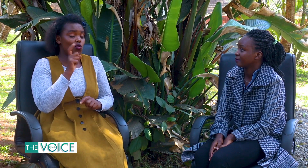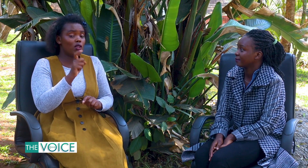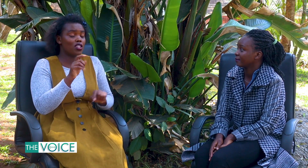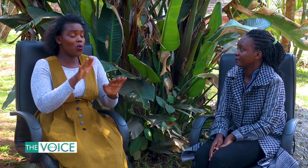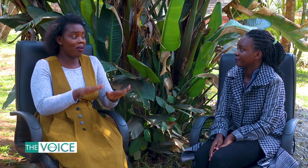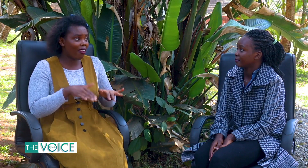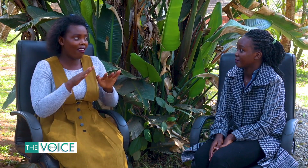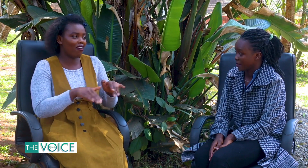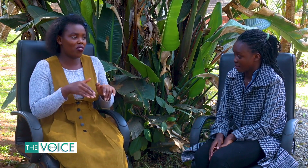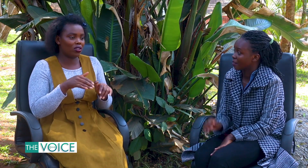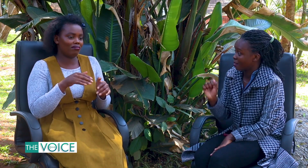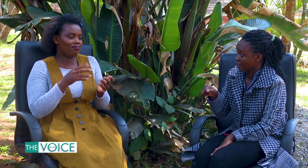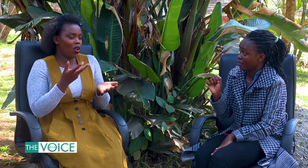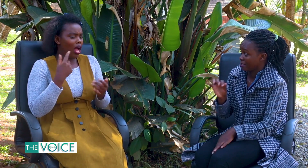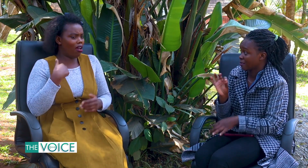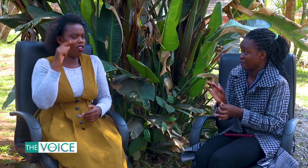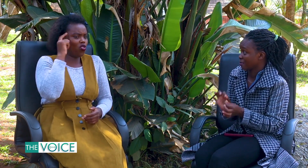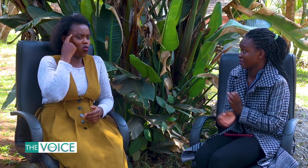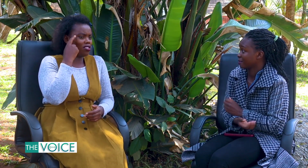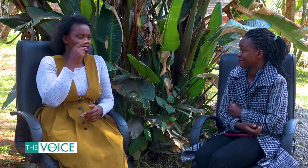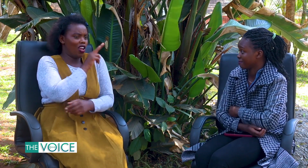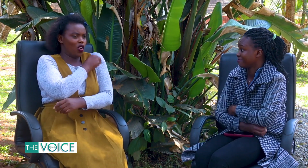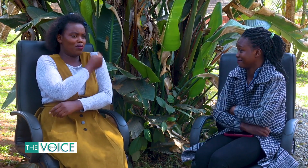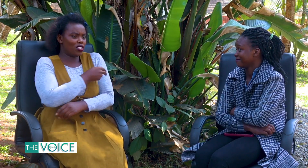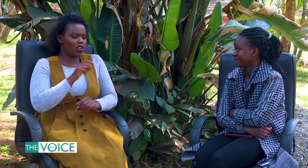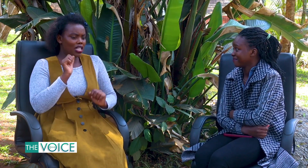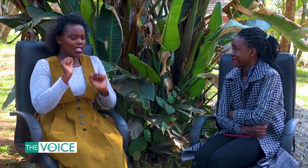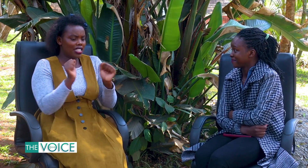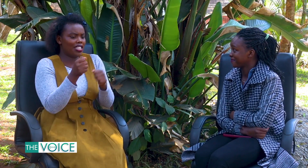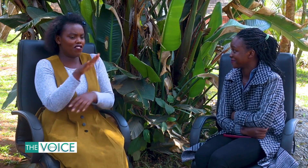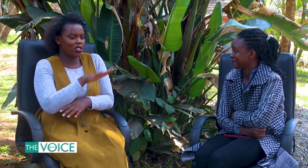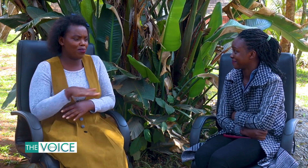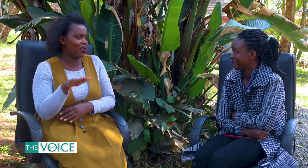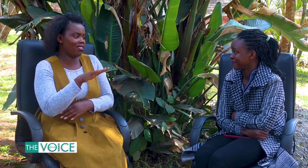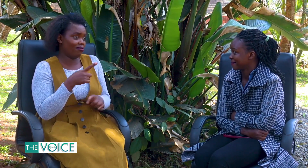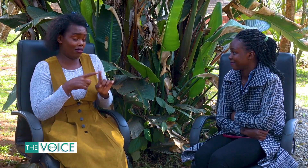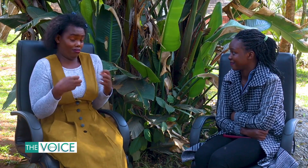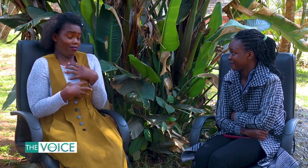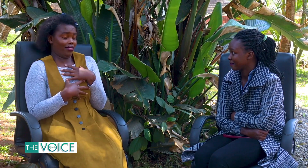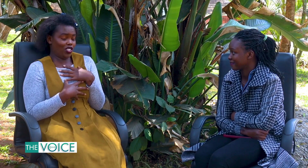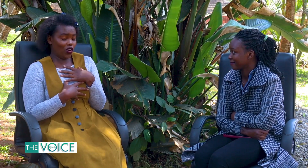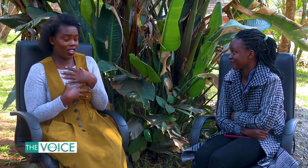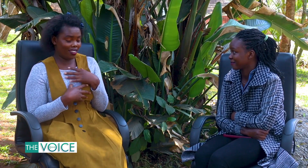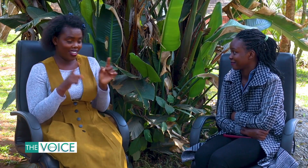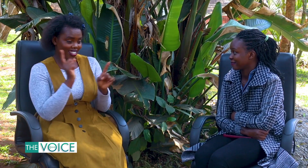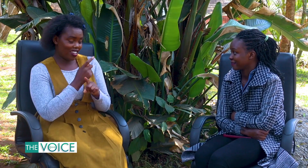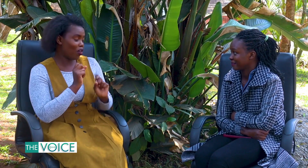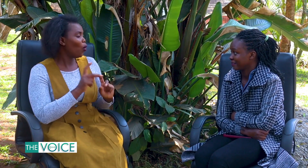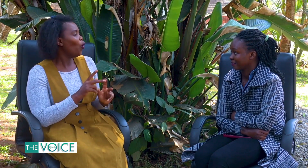be misdiagnosed. Mm-hmm. This is a very shocking story. You mentioned that the time